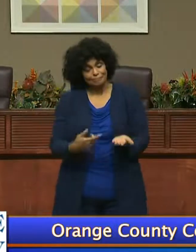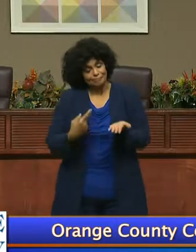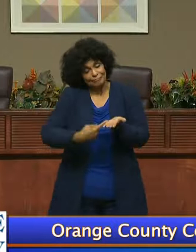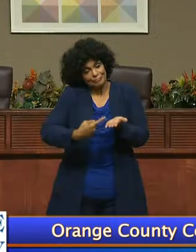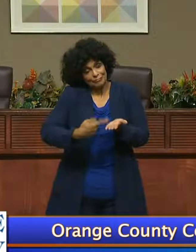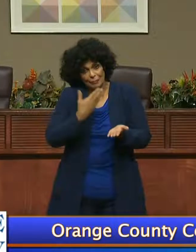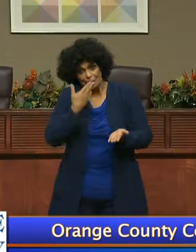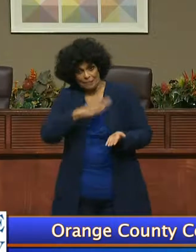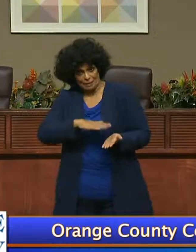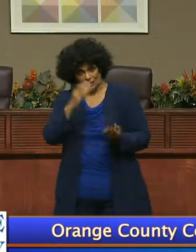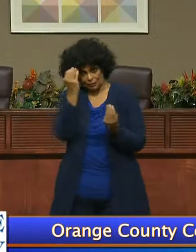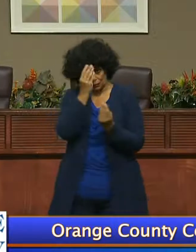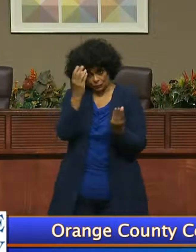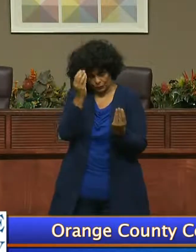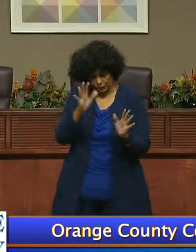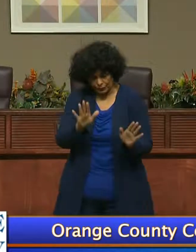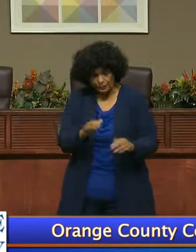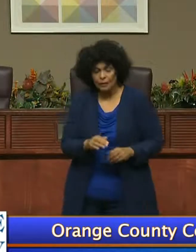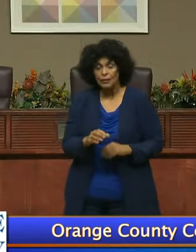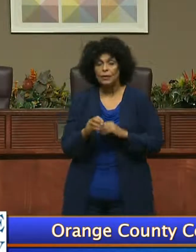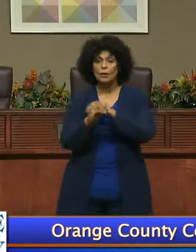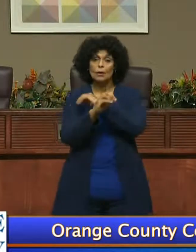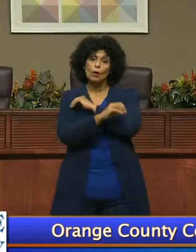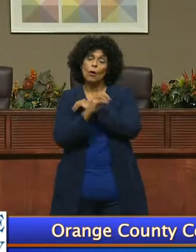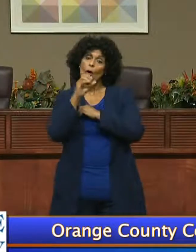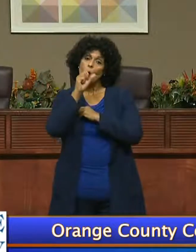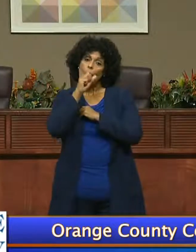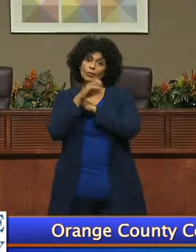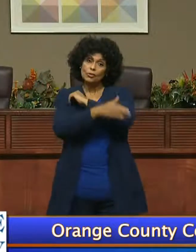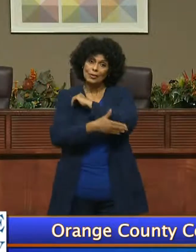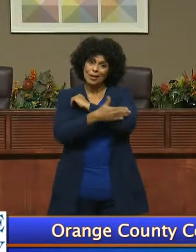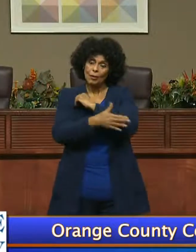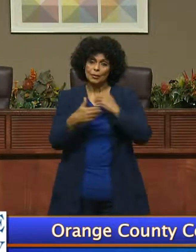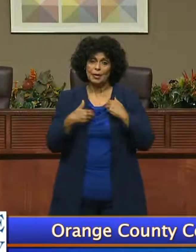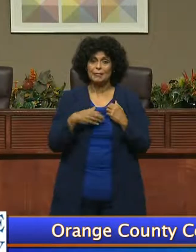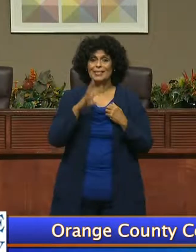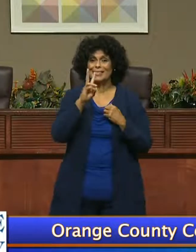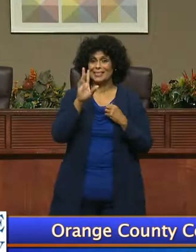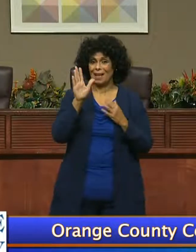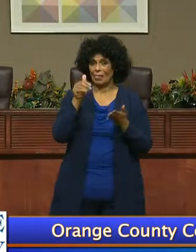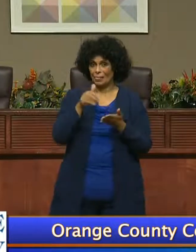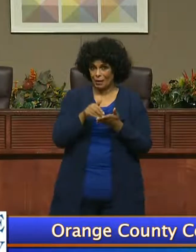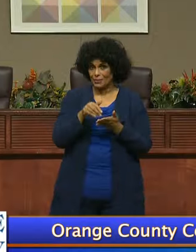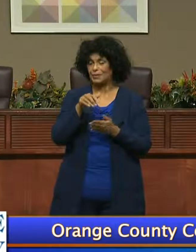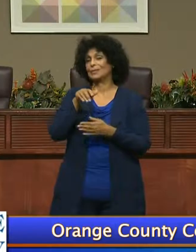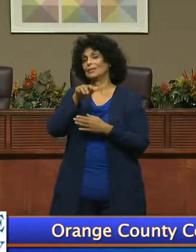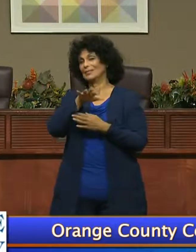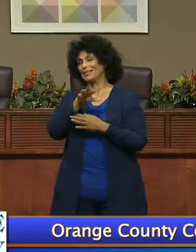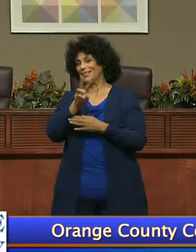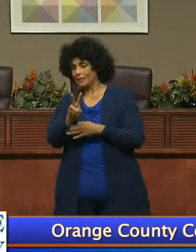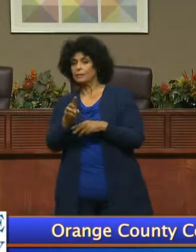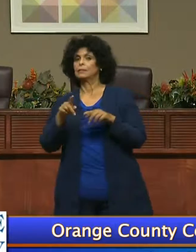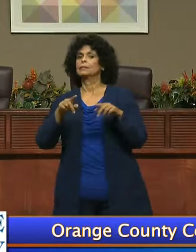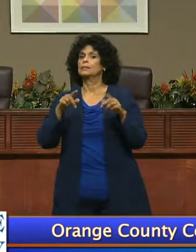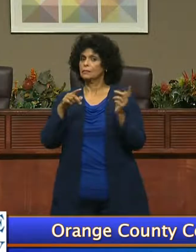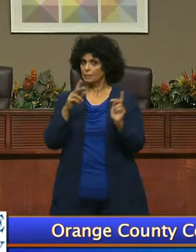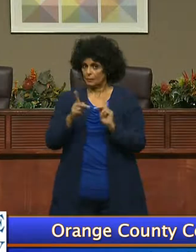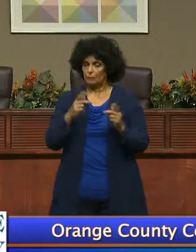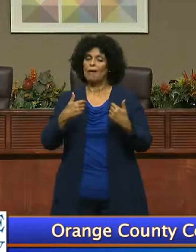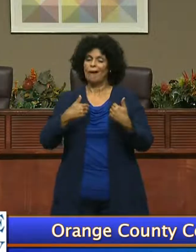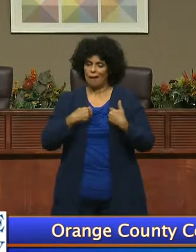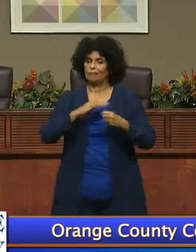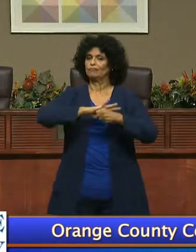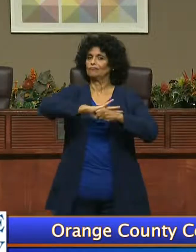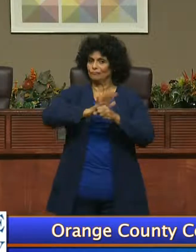news. Orange County now has a total of 6,056 confirmed COVID-19 cases within